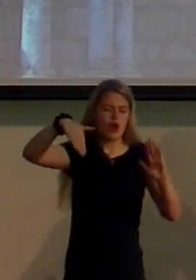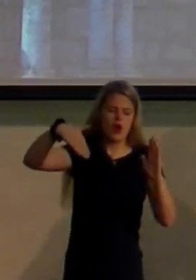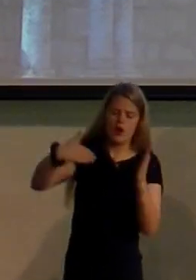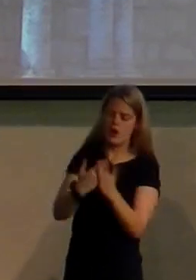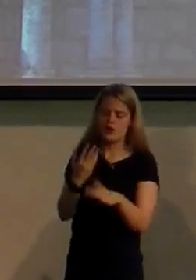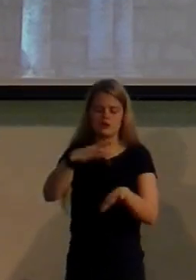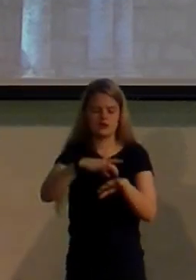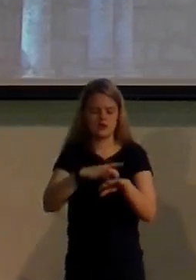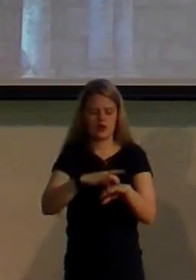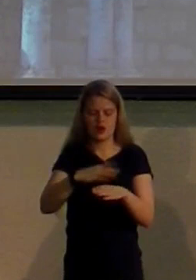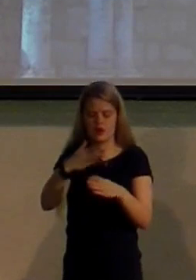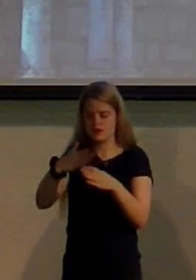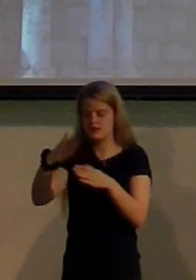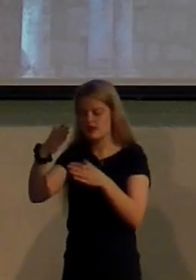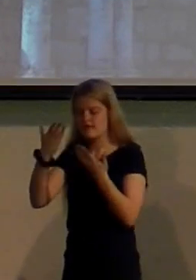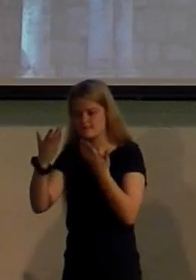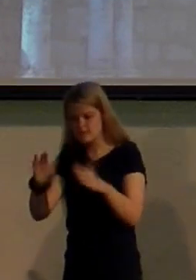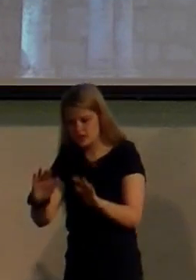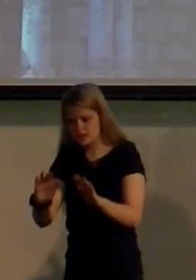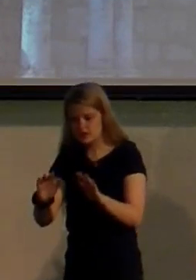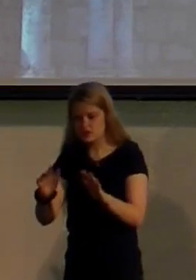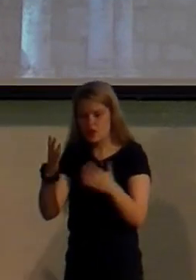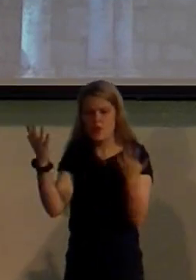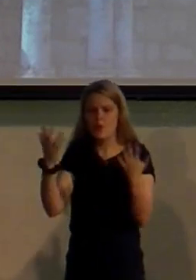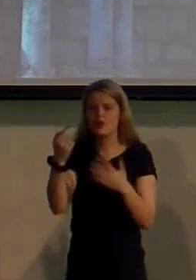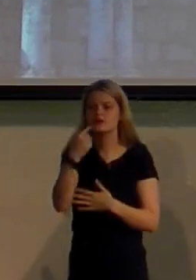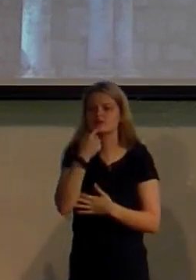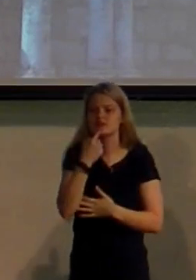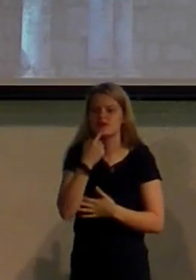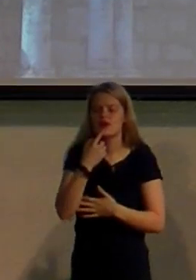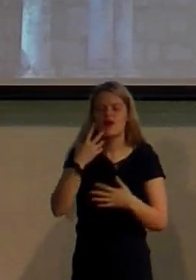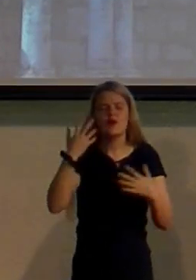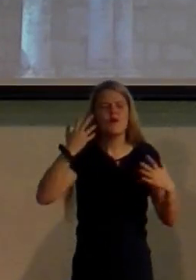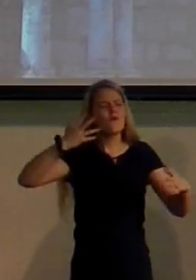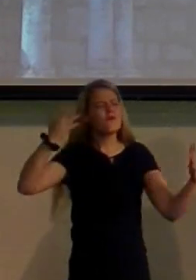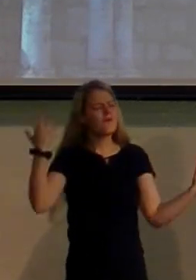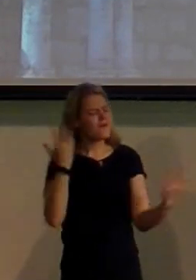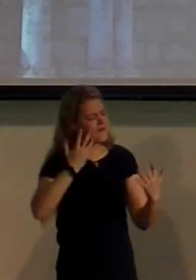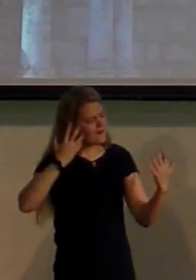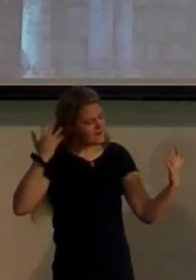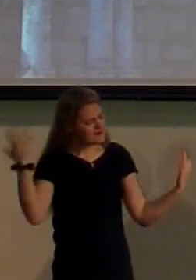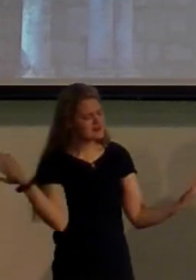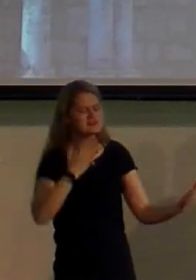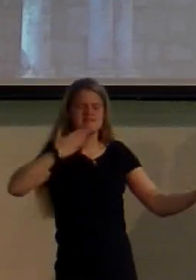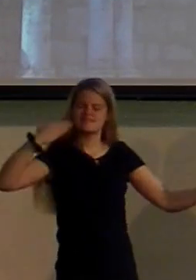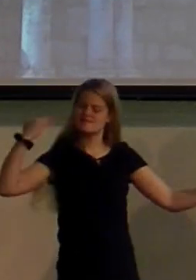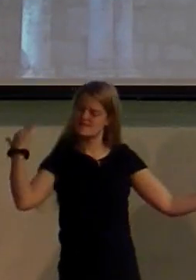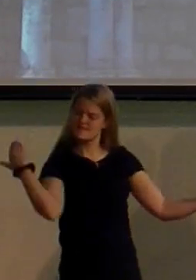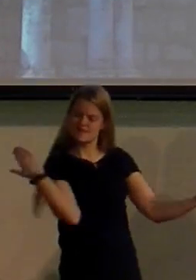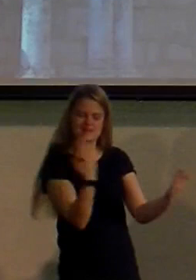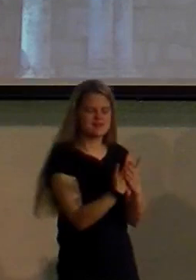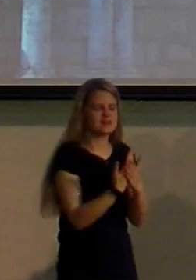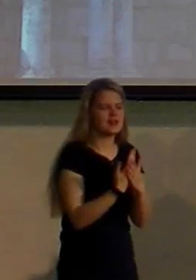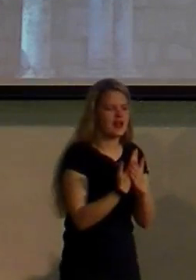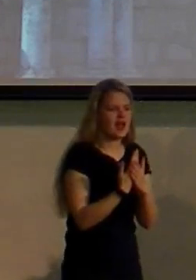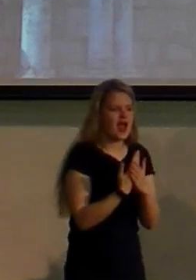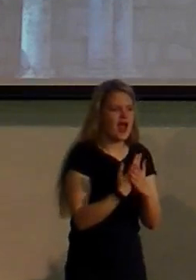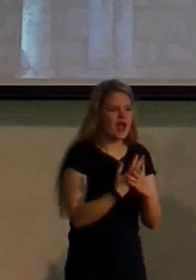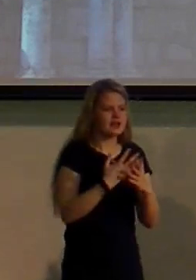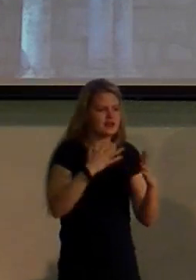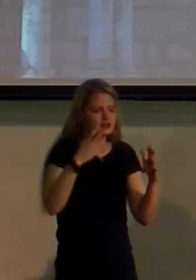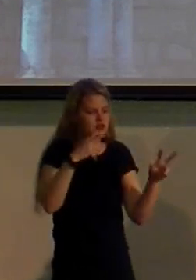when he got to the end of it, what does he say? But, man, this is very good. And then he just sat back and he